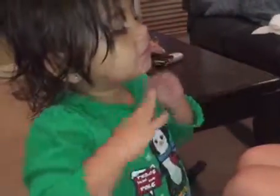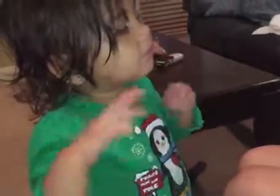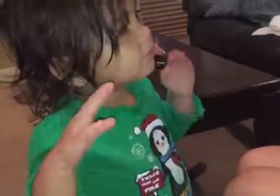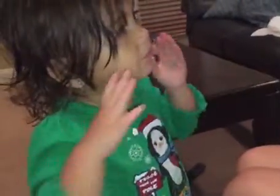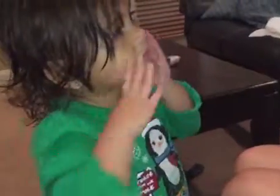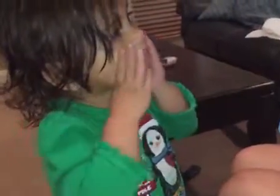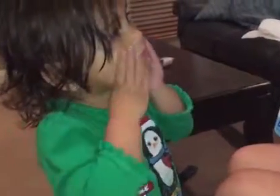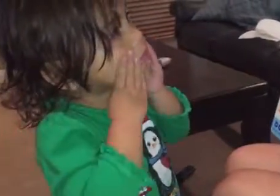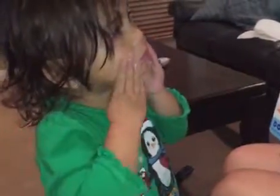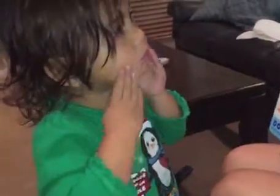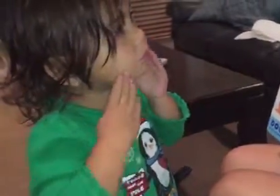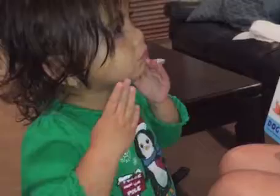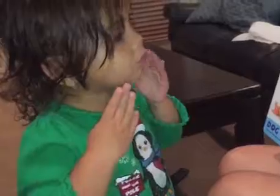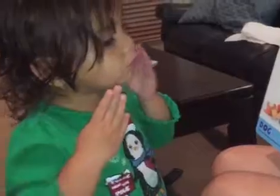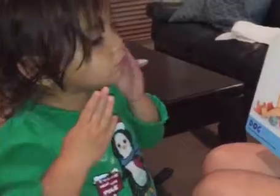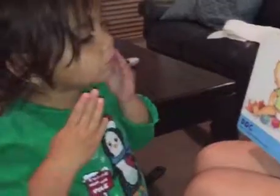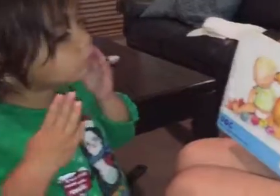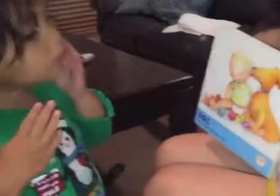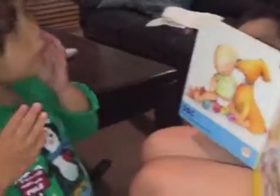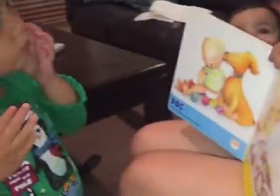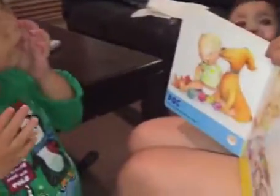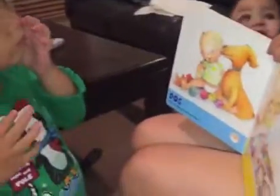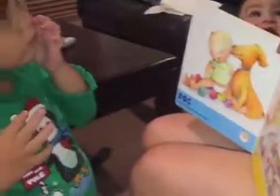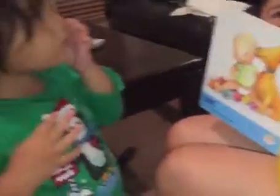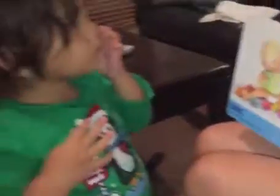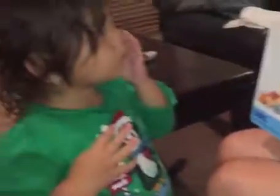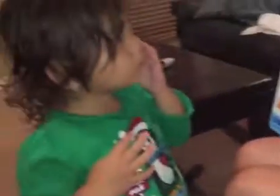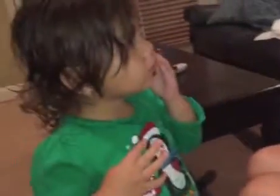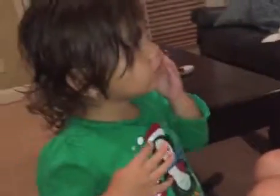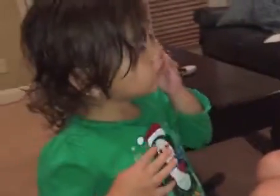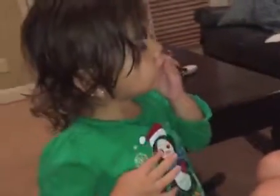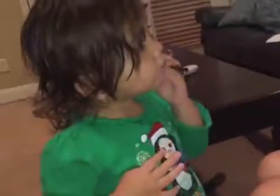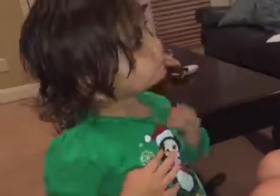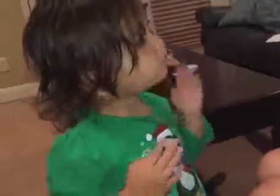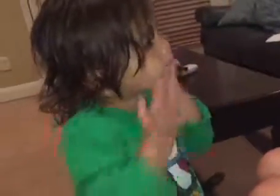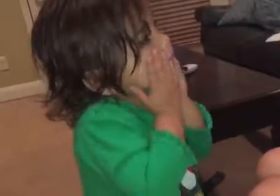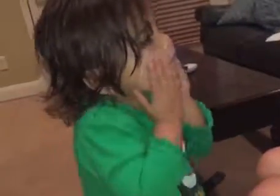What is it? It's a whiskers. Cat.